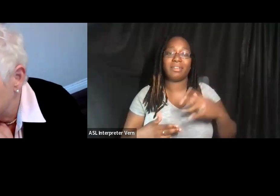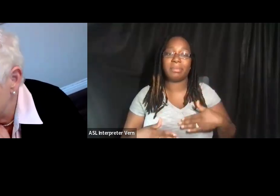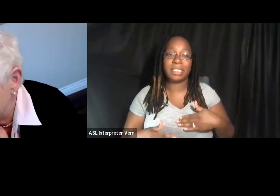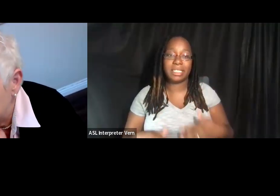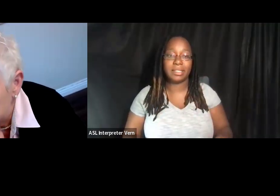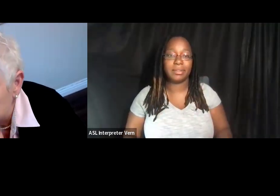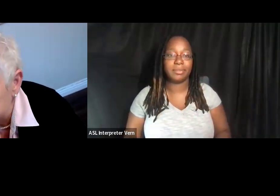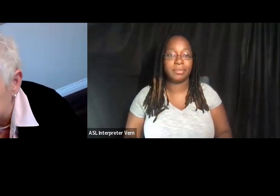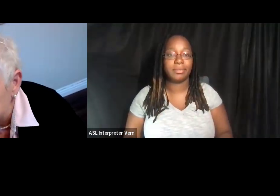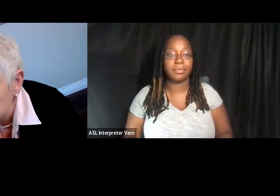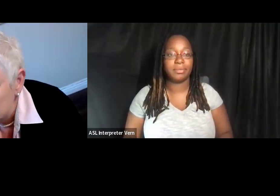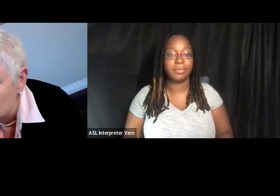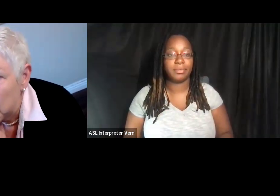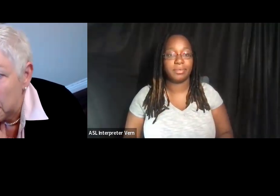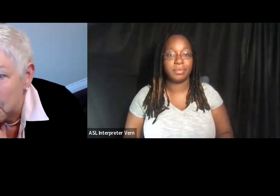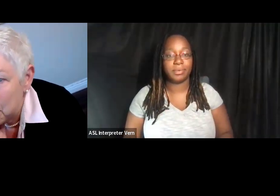while we wrap up here.